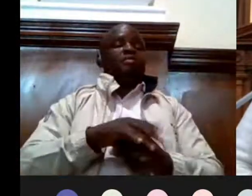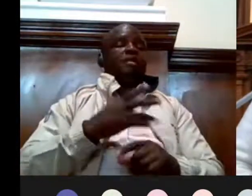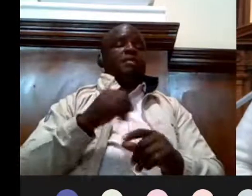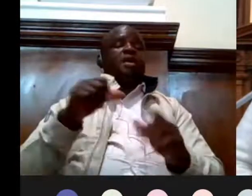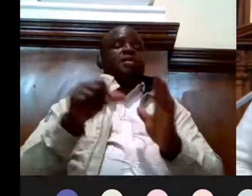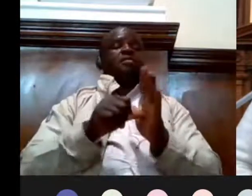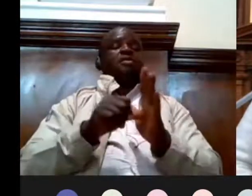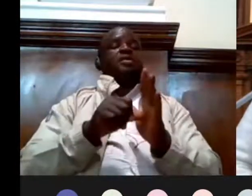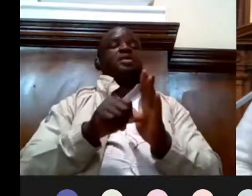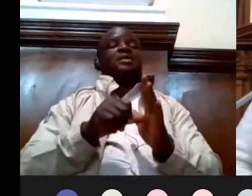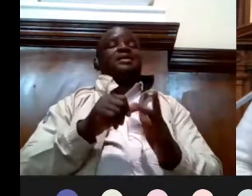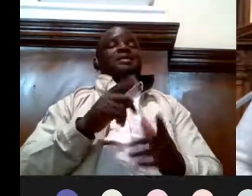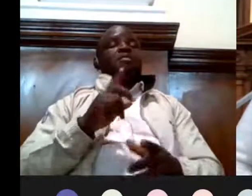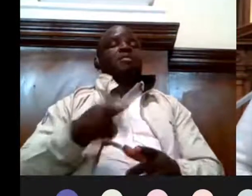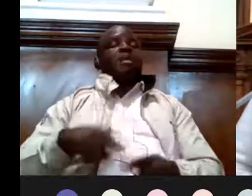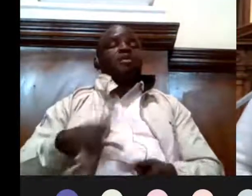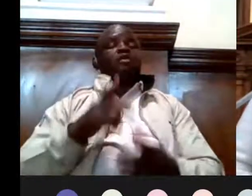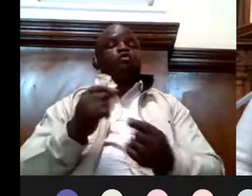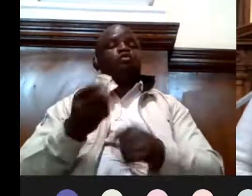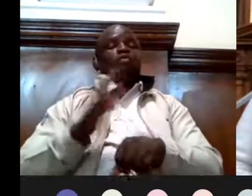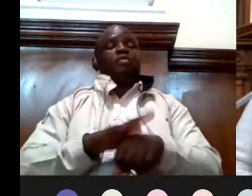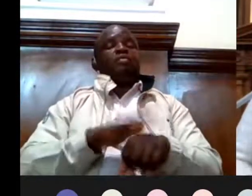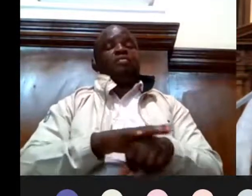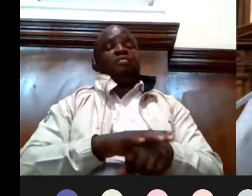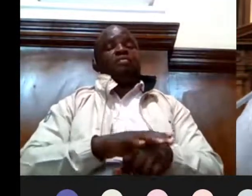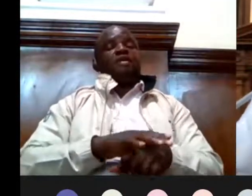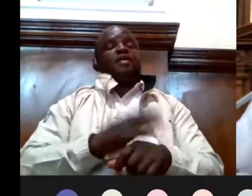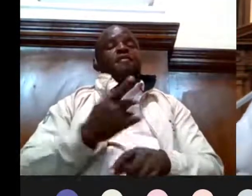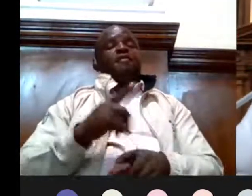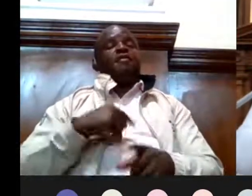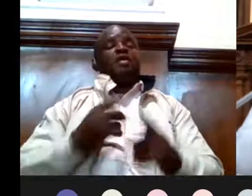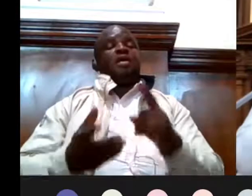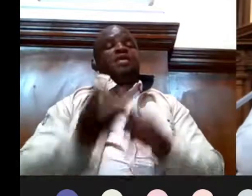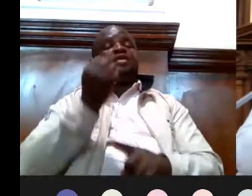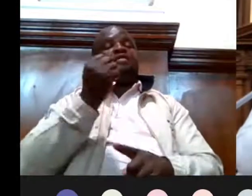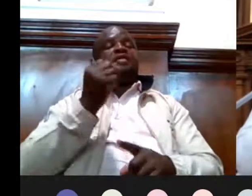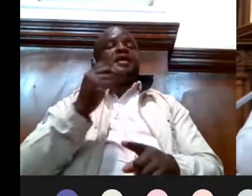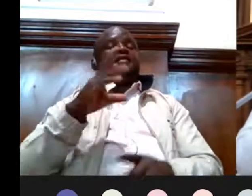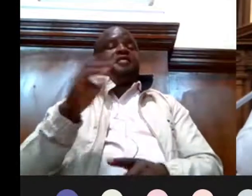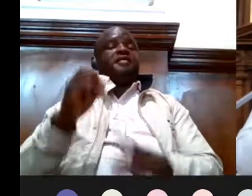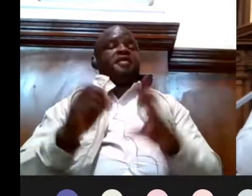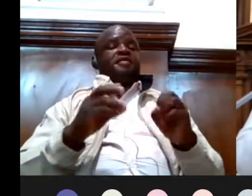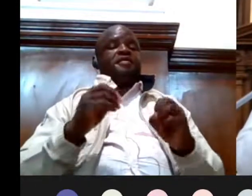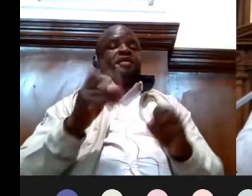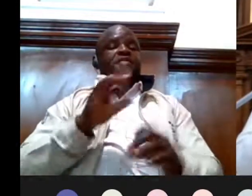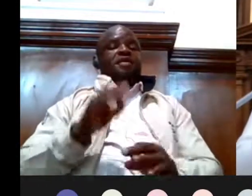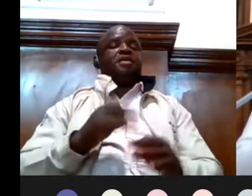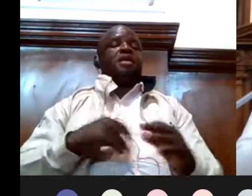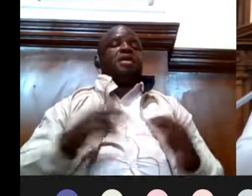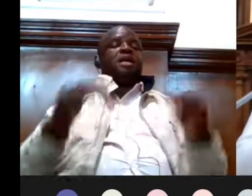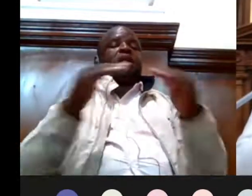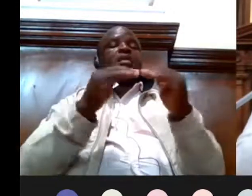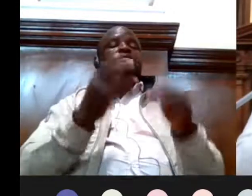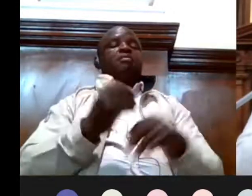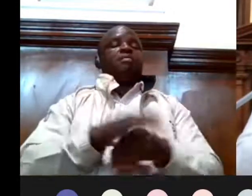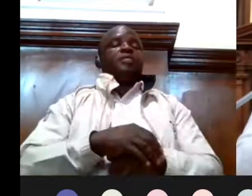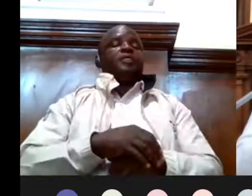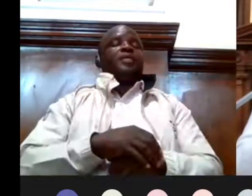to be done in this regard towards achieving 50-50 percentage split in line